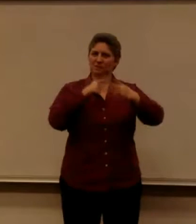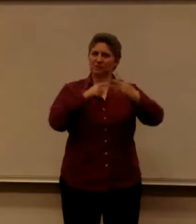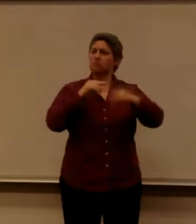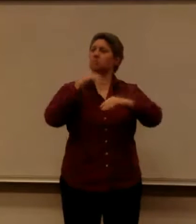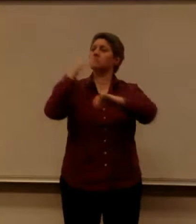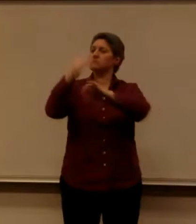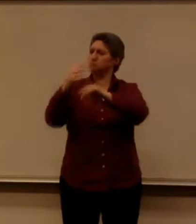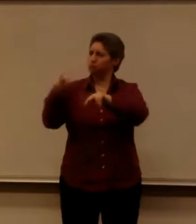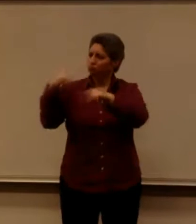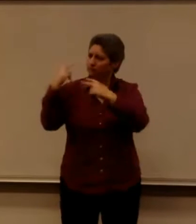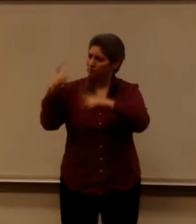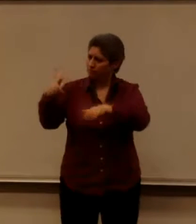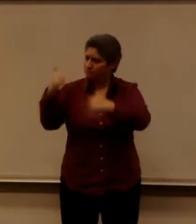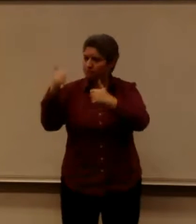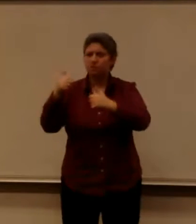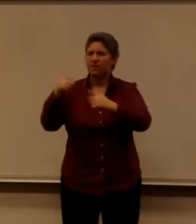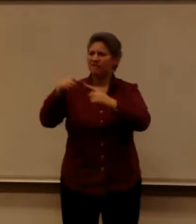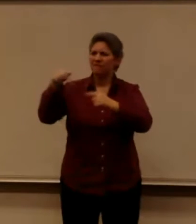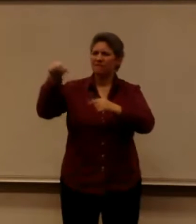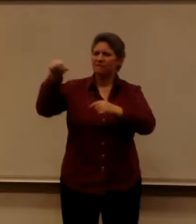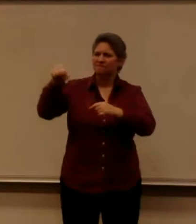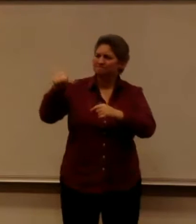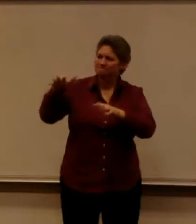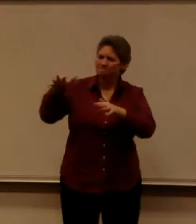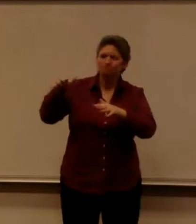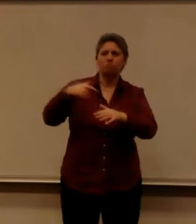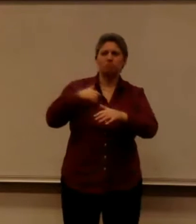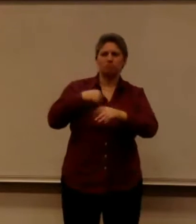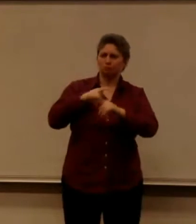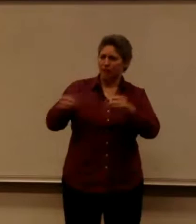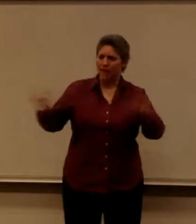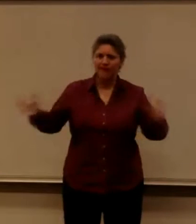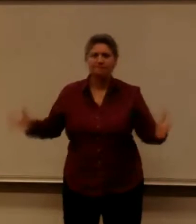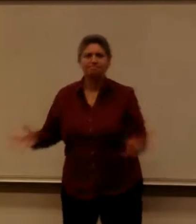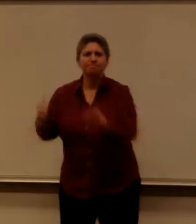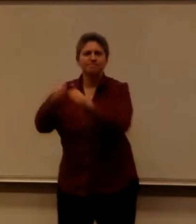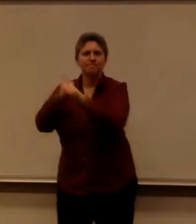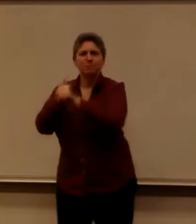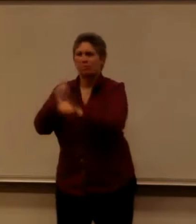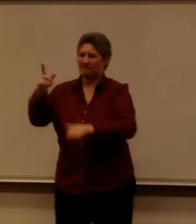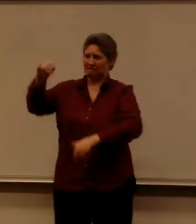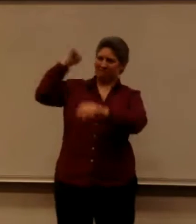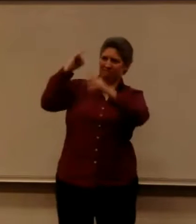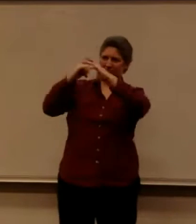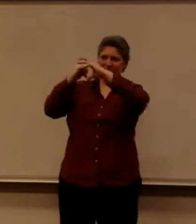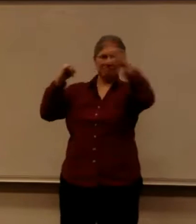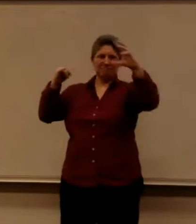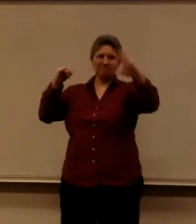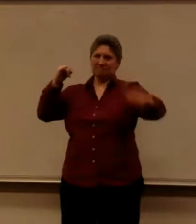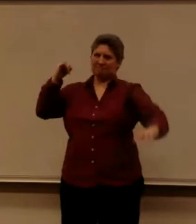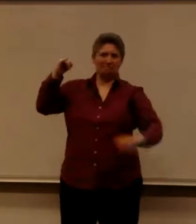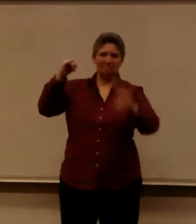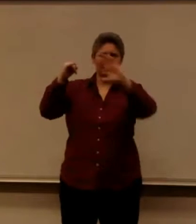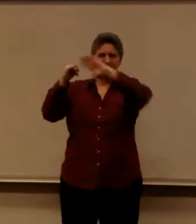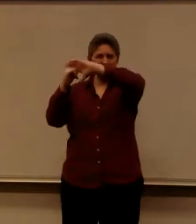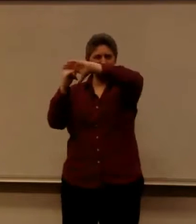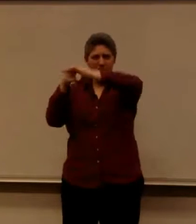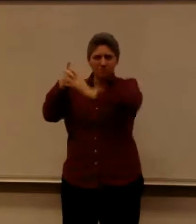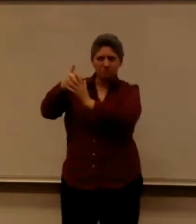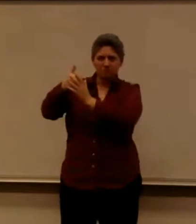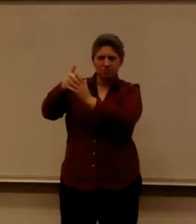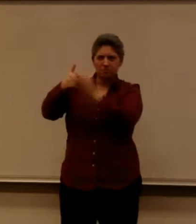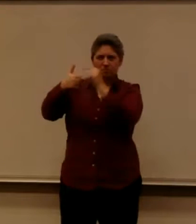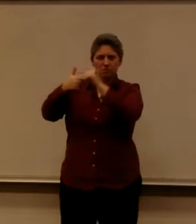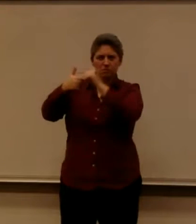under these authorities plans. And there'll also be progress reports where the progress will be reviewed. And it's not about